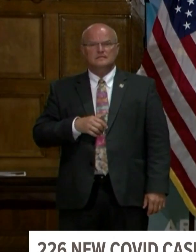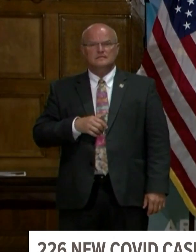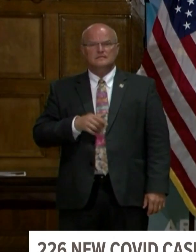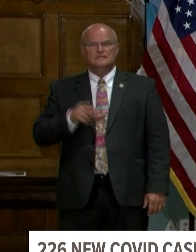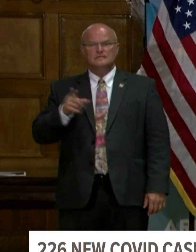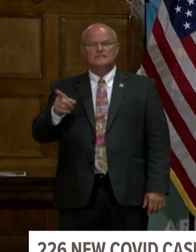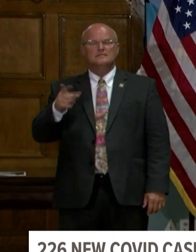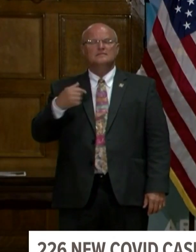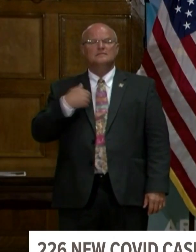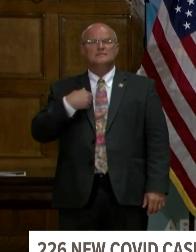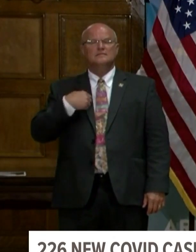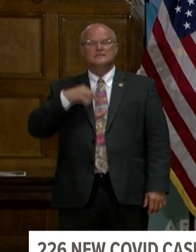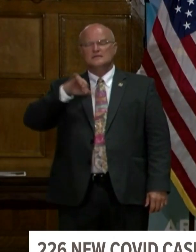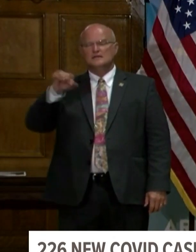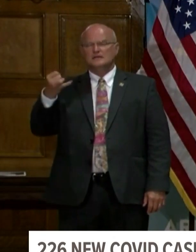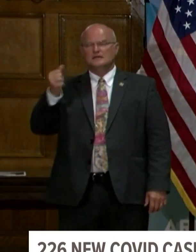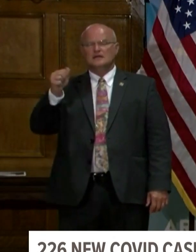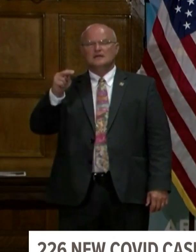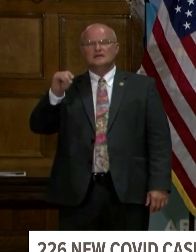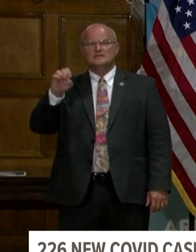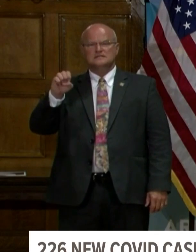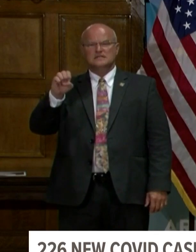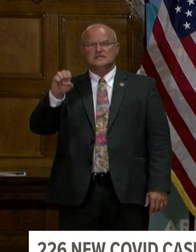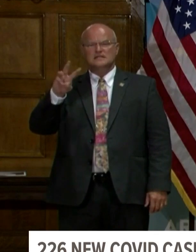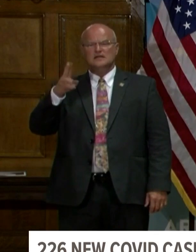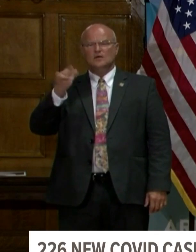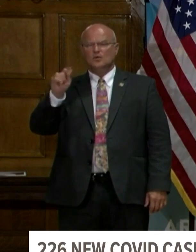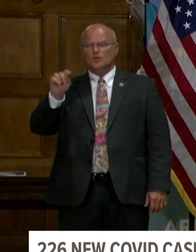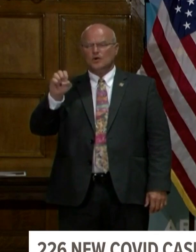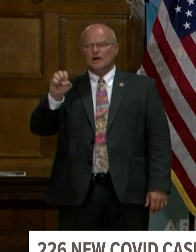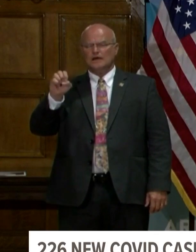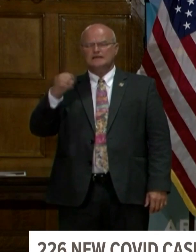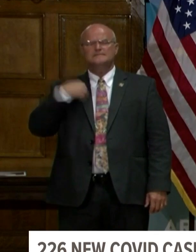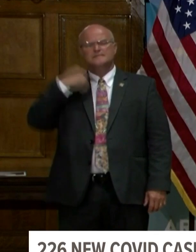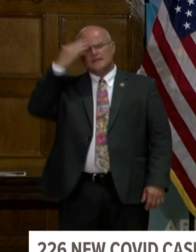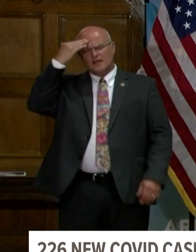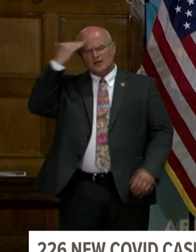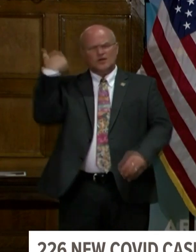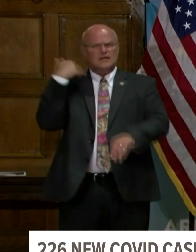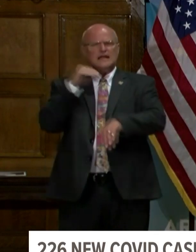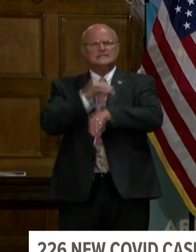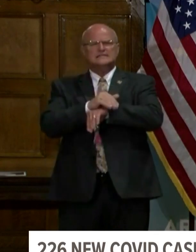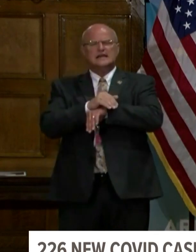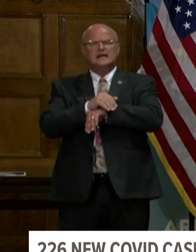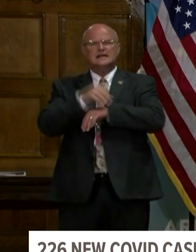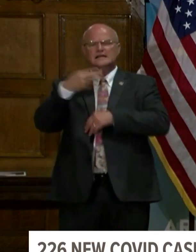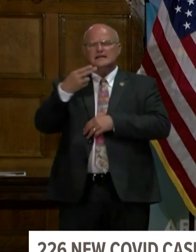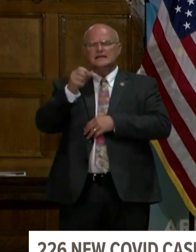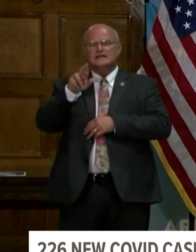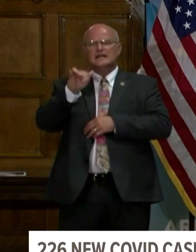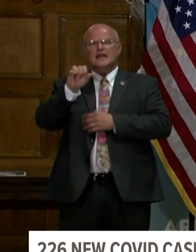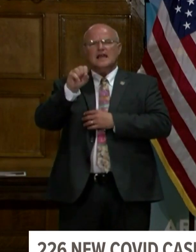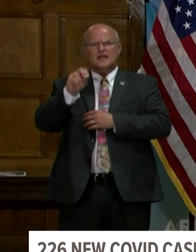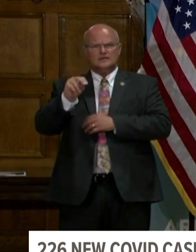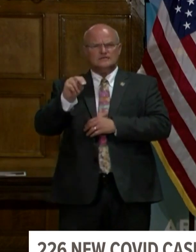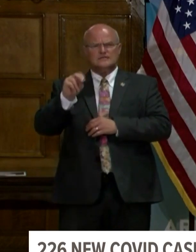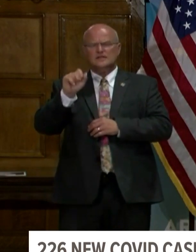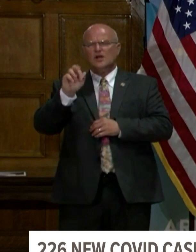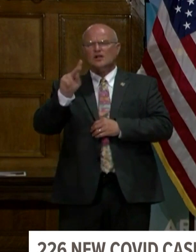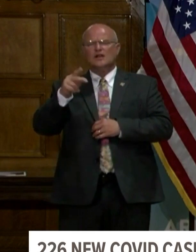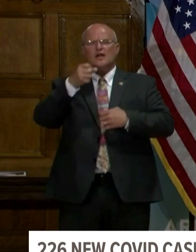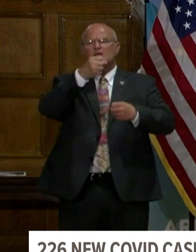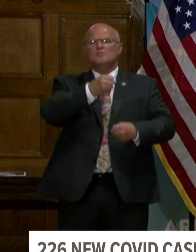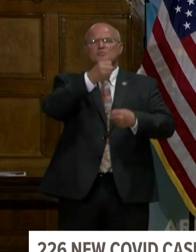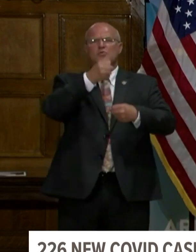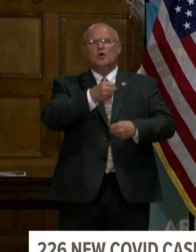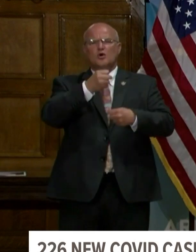Governor Hutchinson, this is Jamie White. Question for you. I know last night in Harrison, Arkansas, there was a Black Lives Matter protest